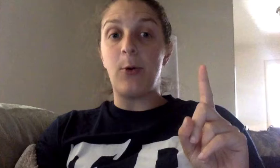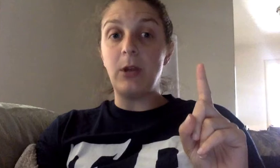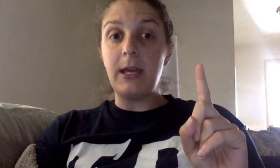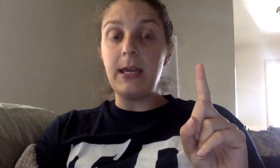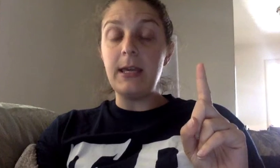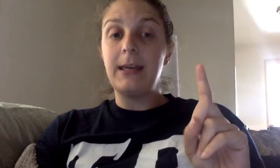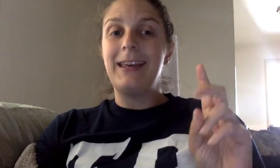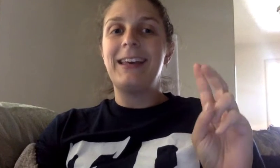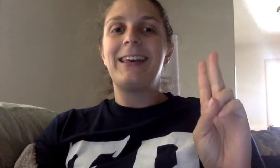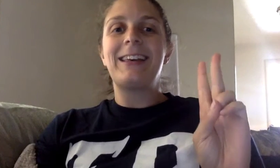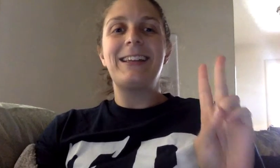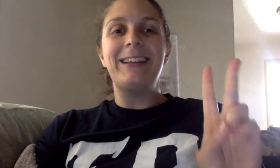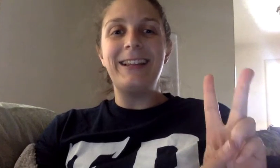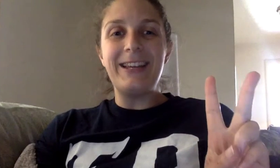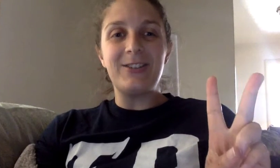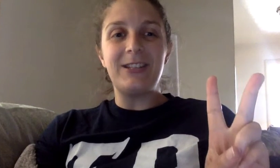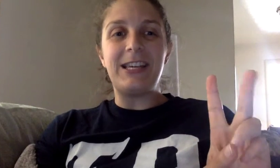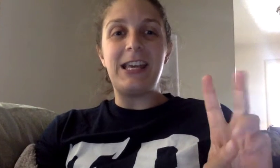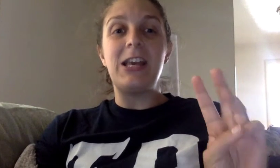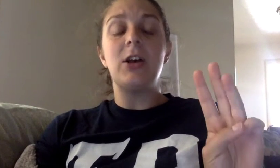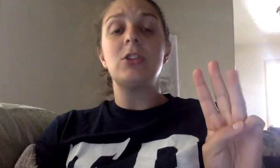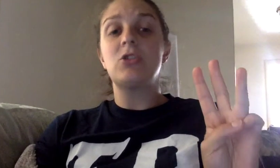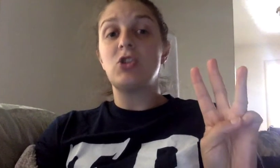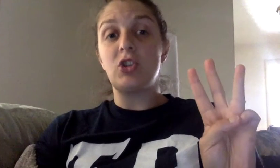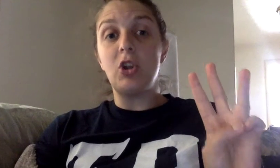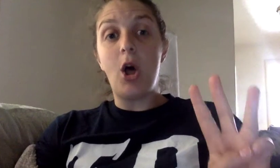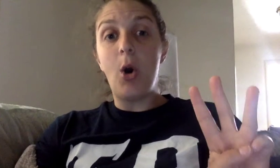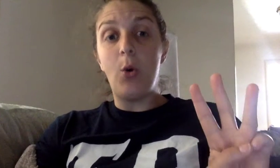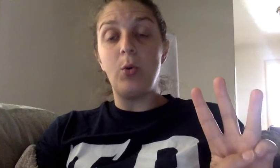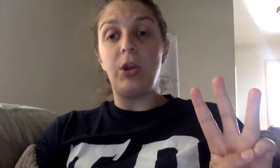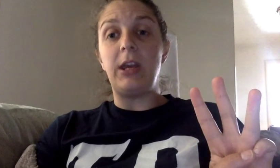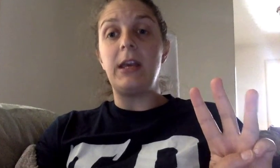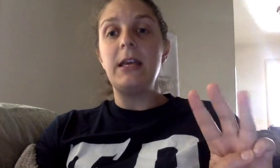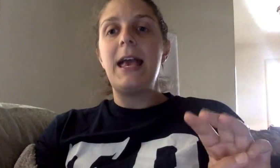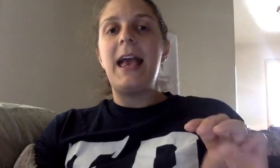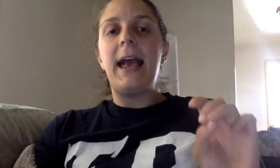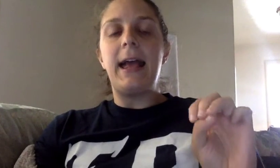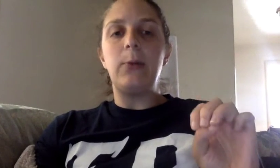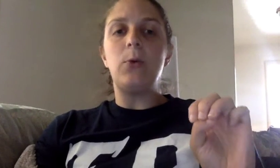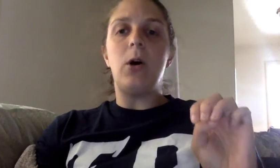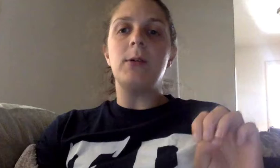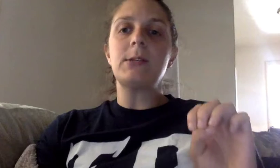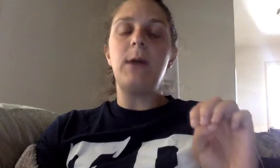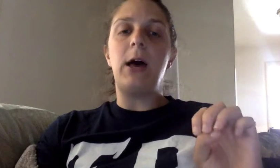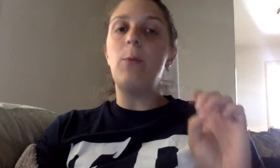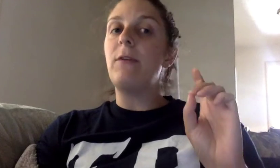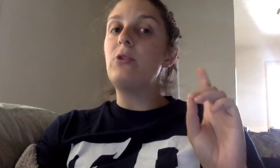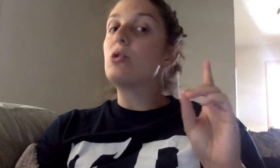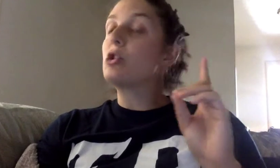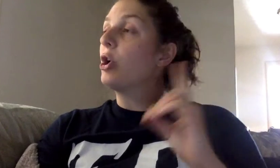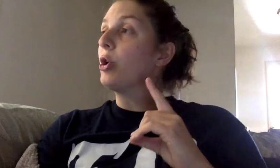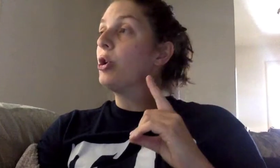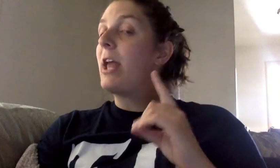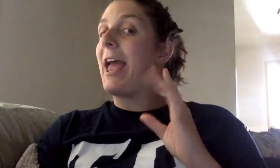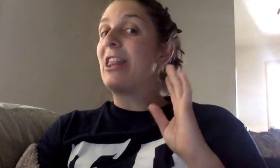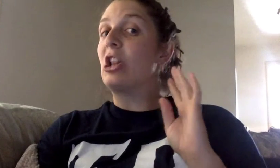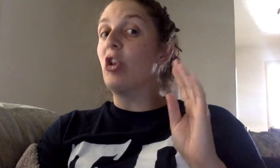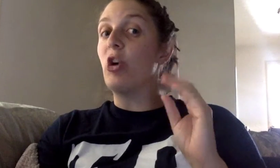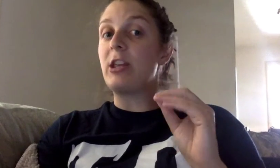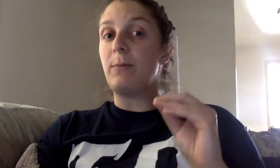loudly, clearly, slowly, and it will also help if you turn and look at the